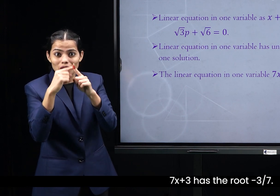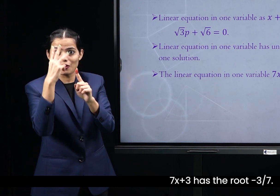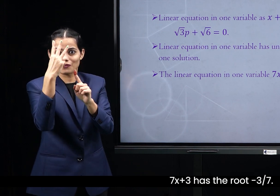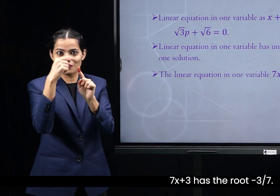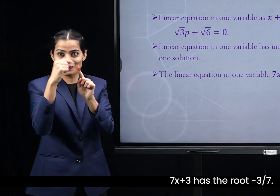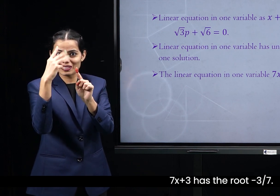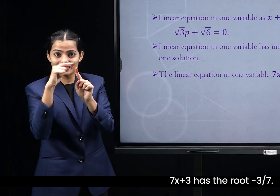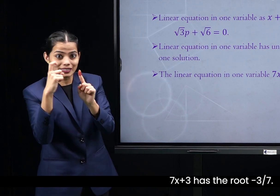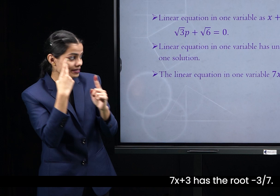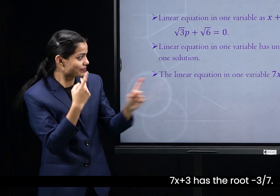by 7. equation.